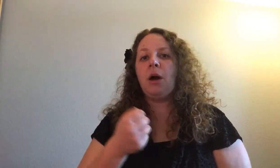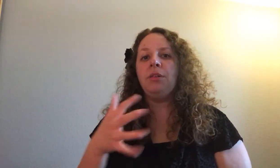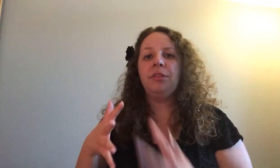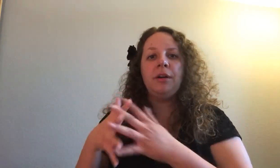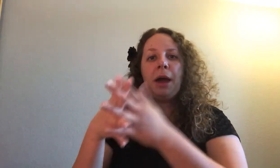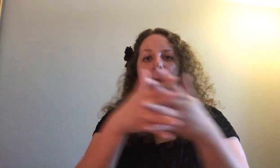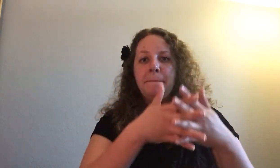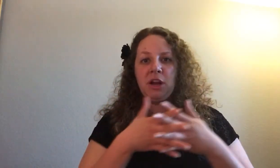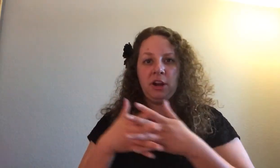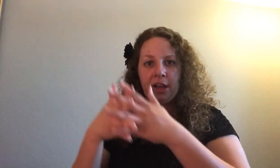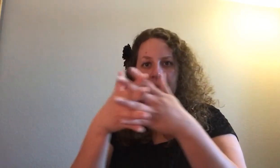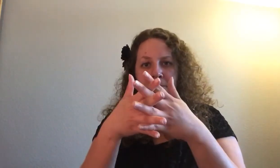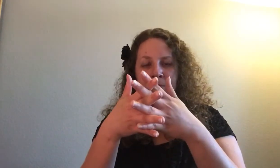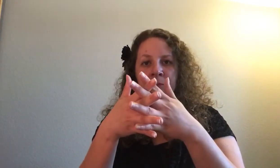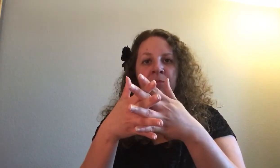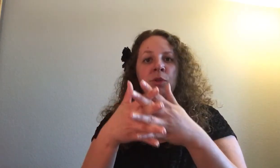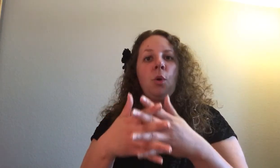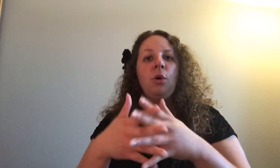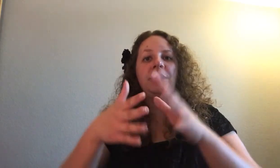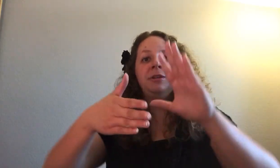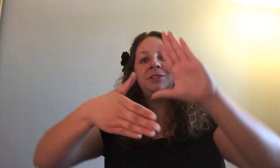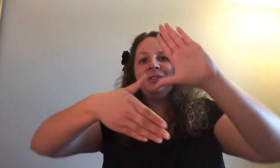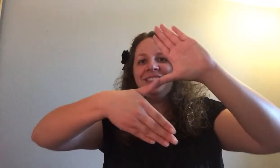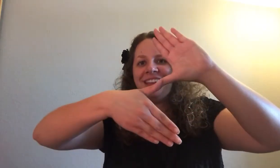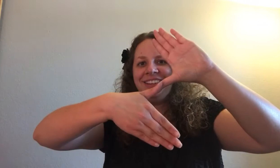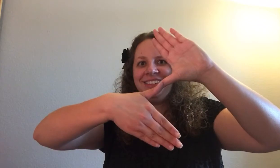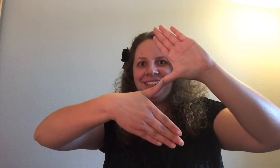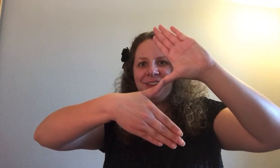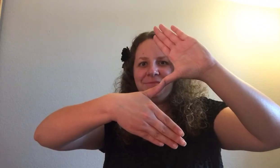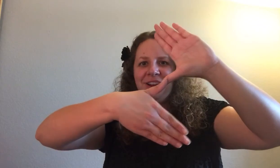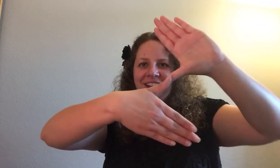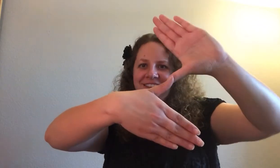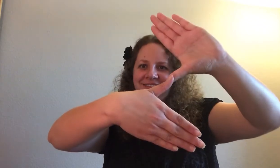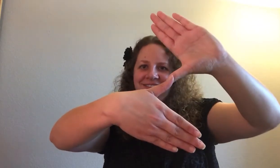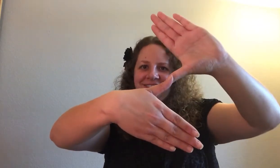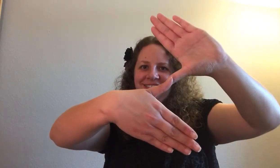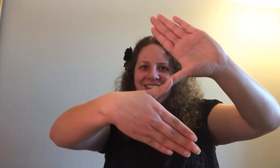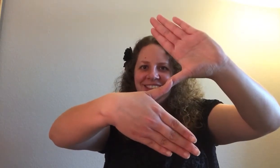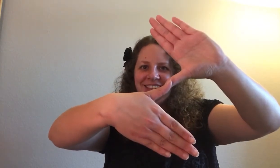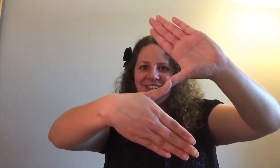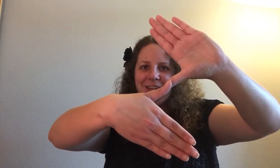South America or you can do the sign South America. Looks like the shape.